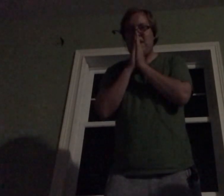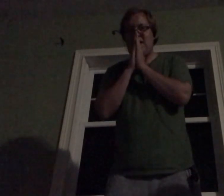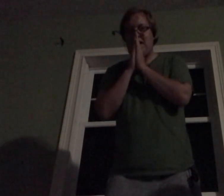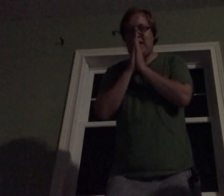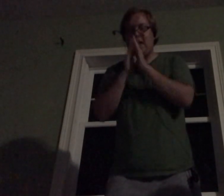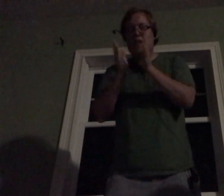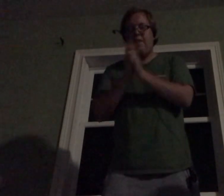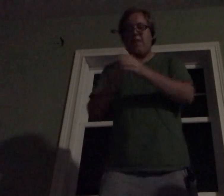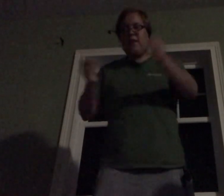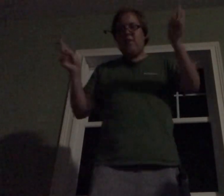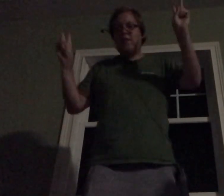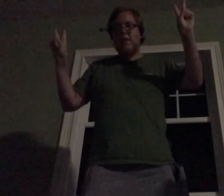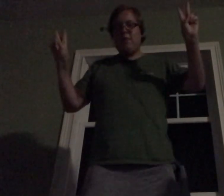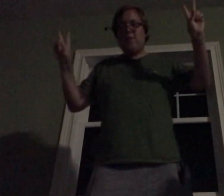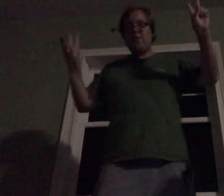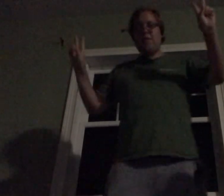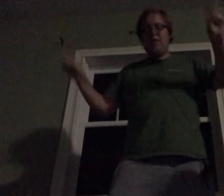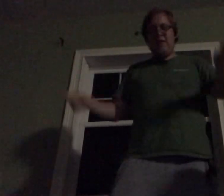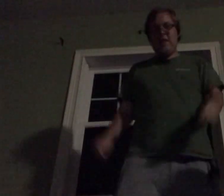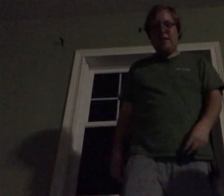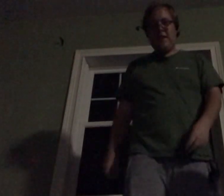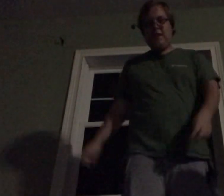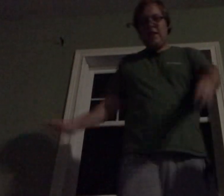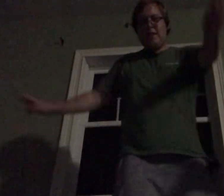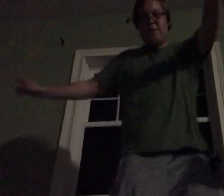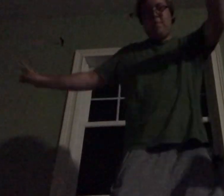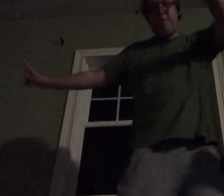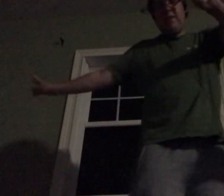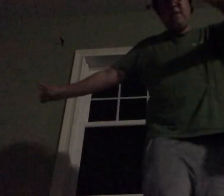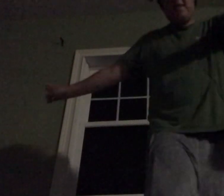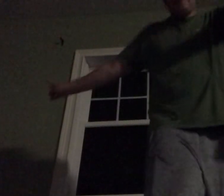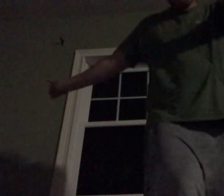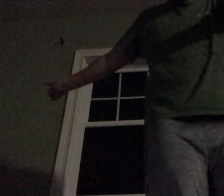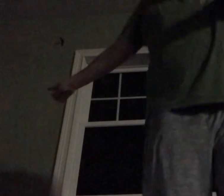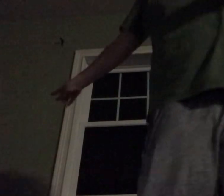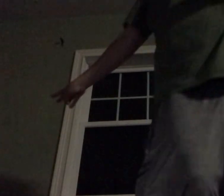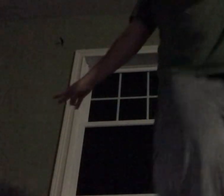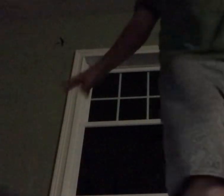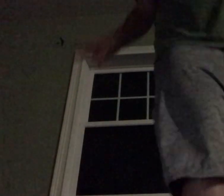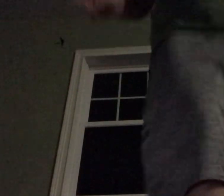I'll see you all soon. Peace. I'm out. Bye.